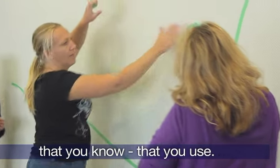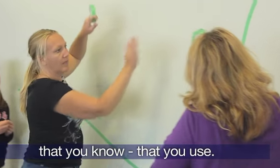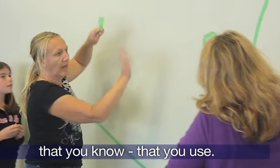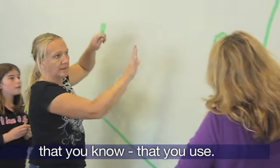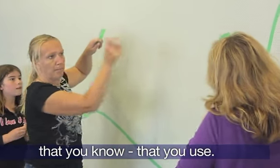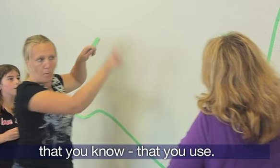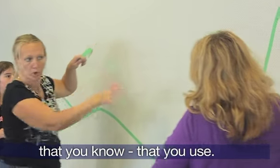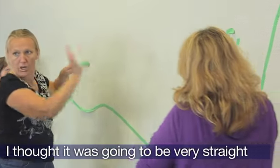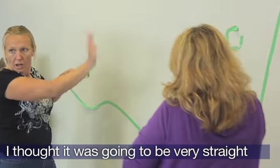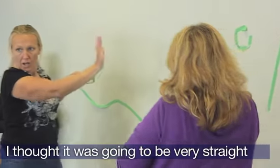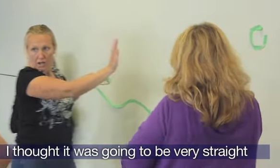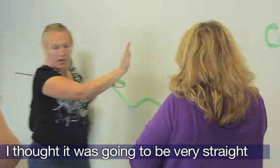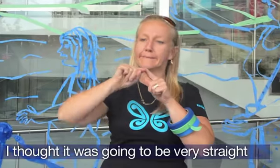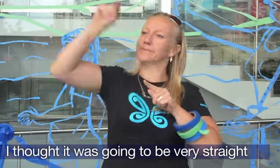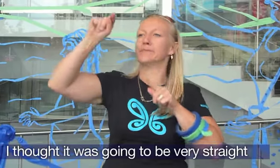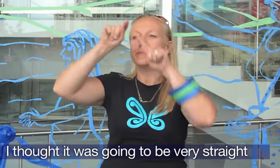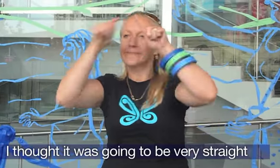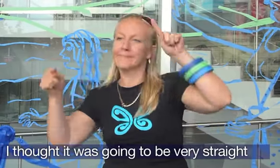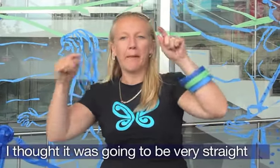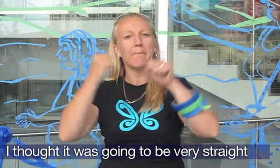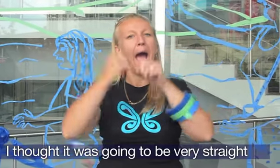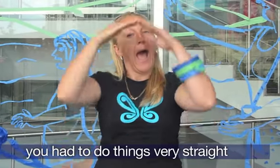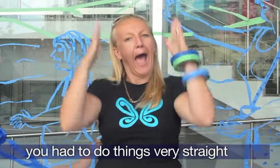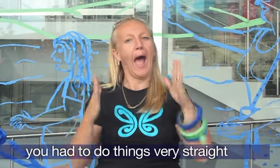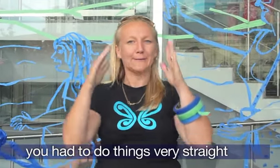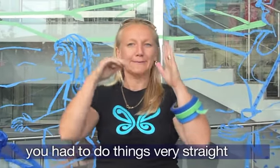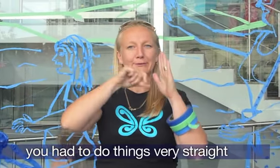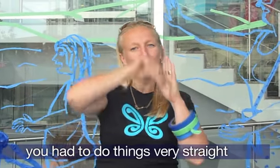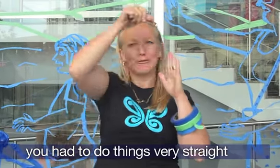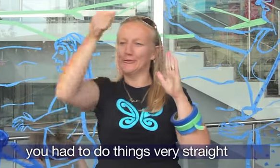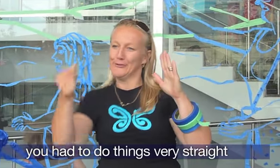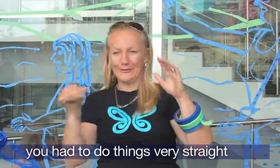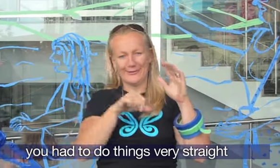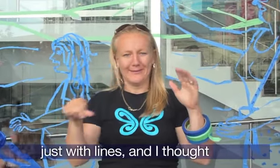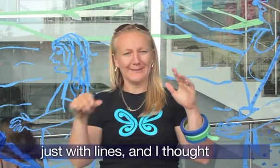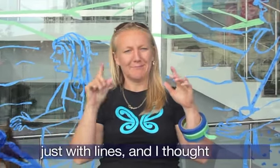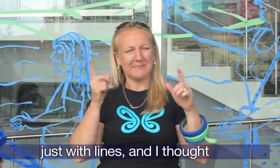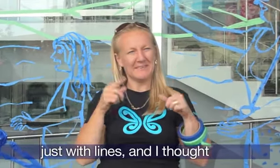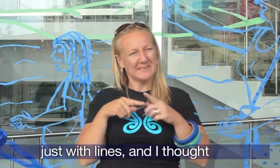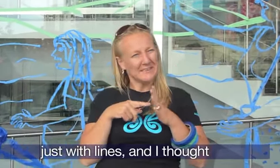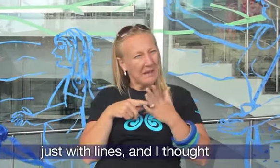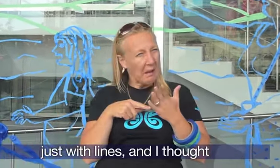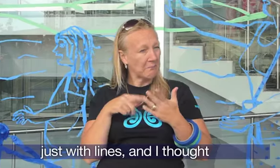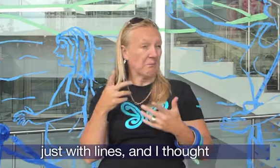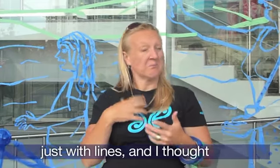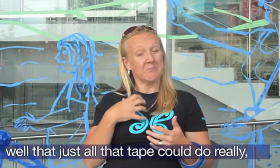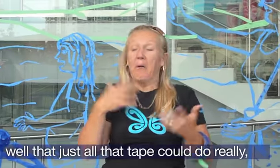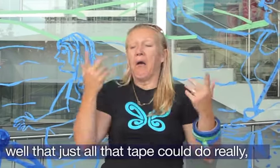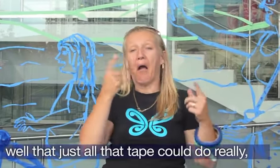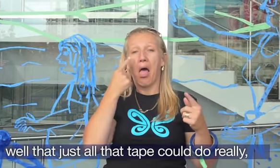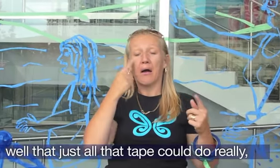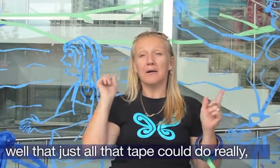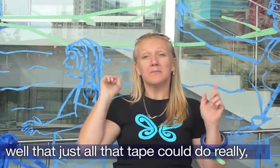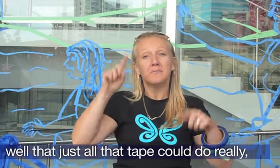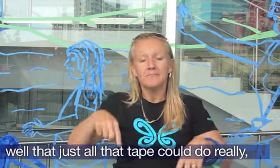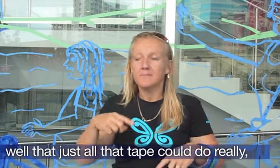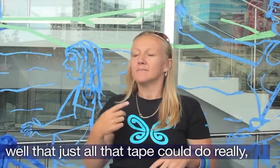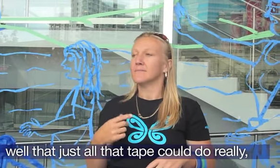that you use. I thought it was going to be very straight, that you have to do things very straight just with lines, and I thought, well, that's all that tape could do really. But once I got